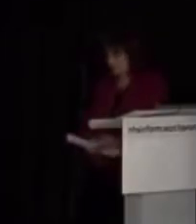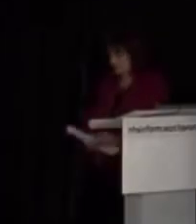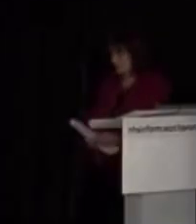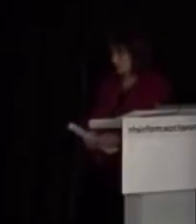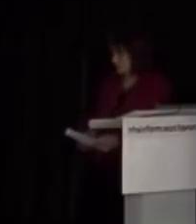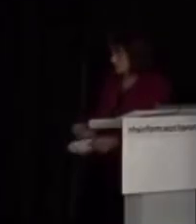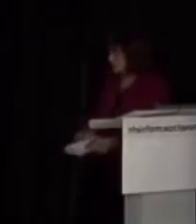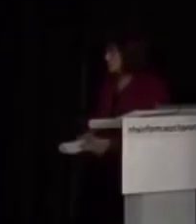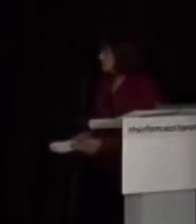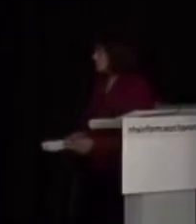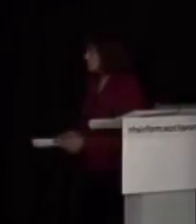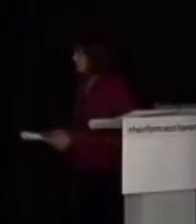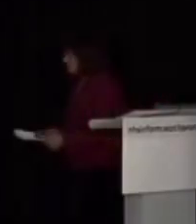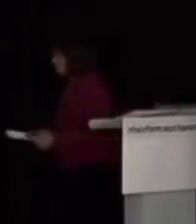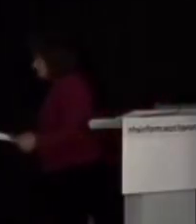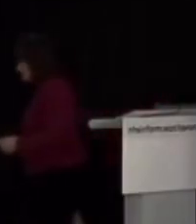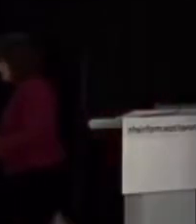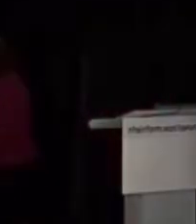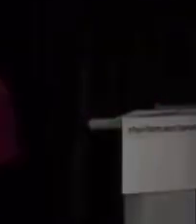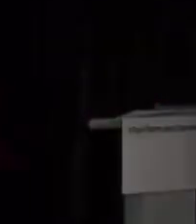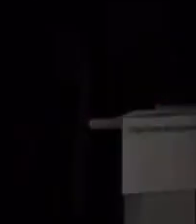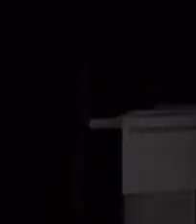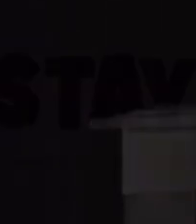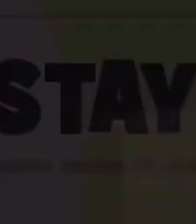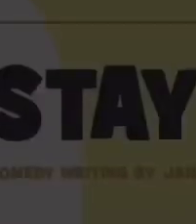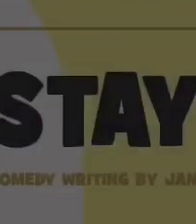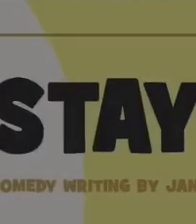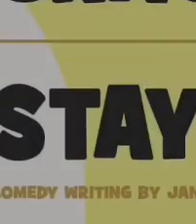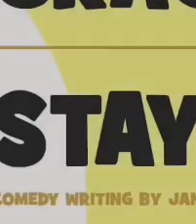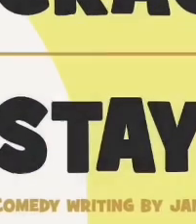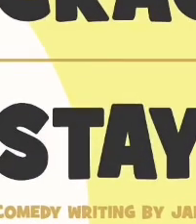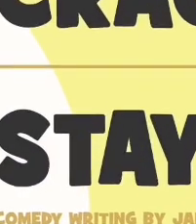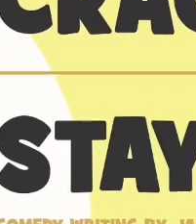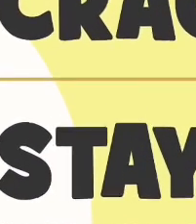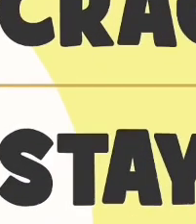fucking killing me. Ow. Frank, get the door! I don't want quiche.